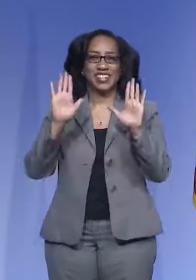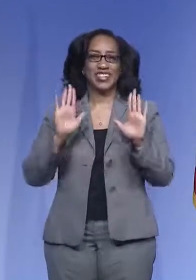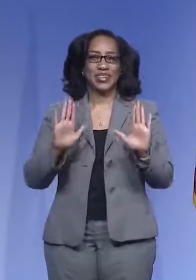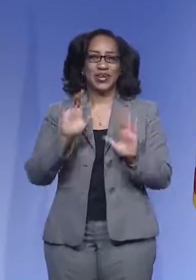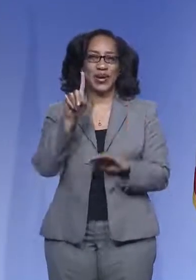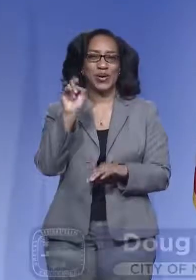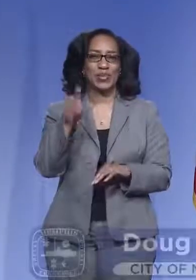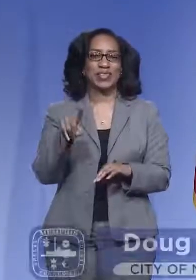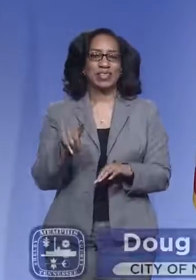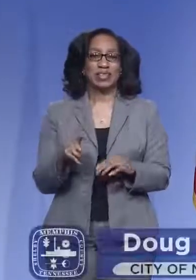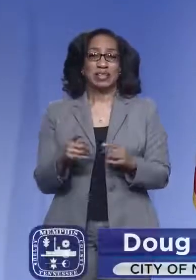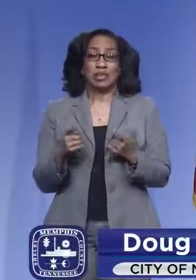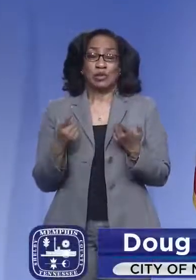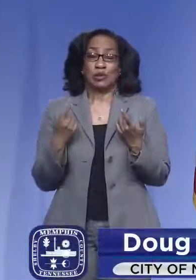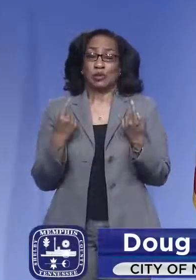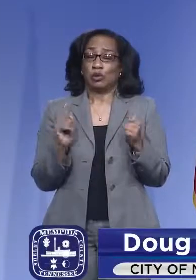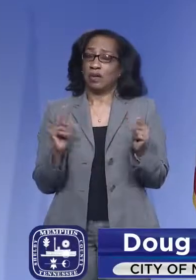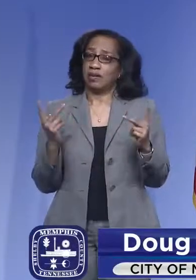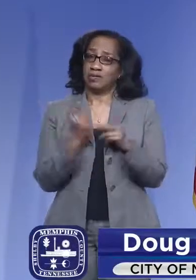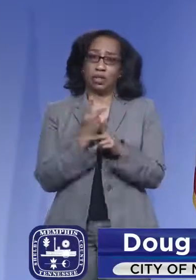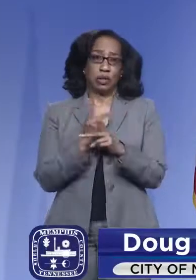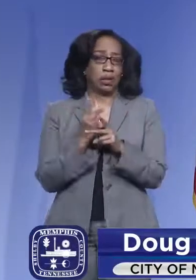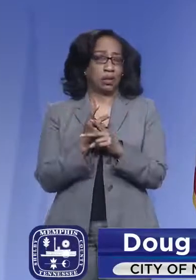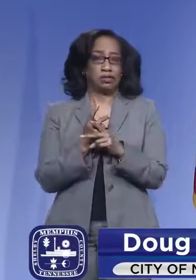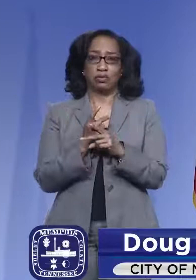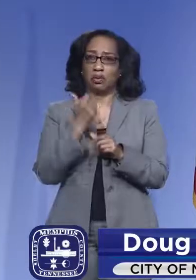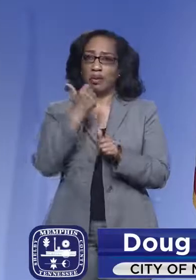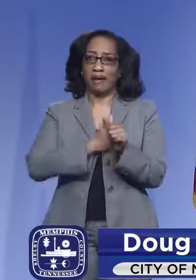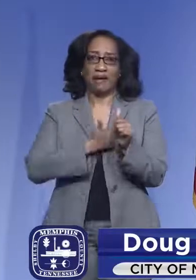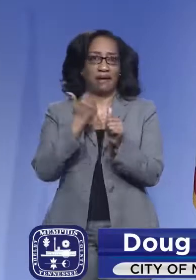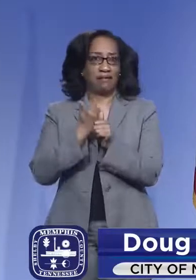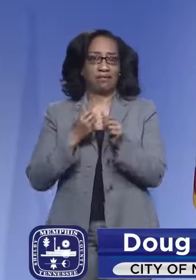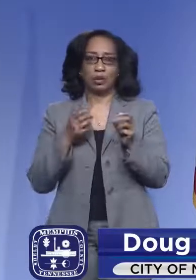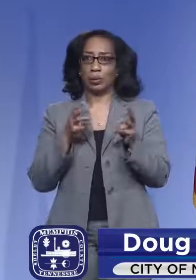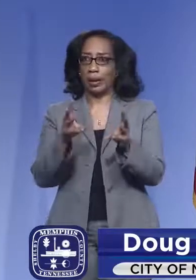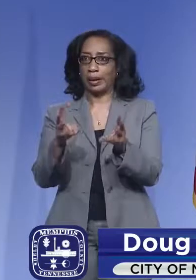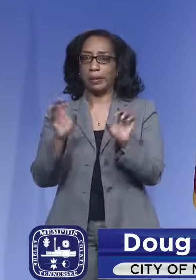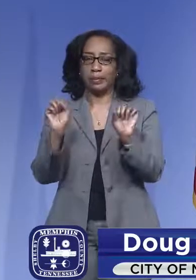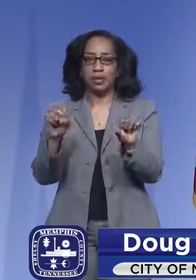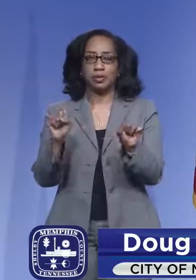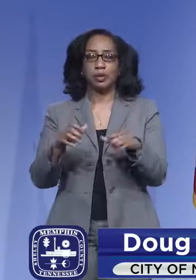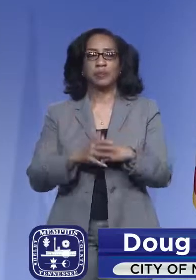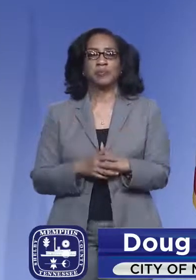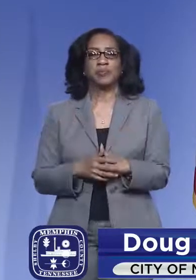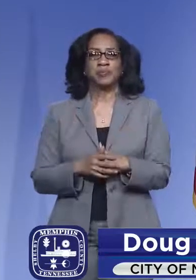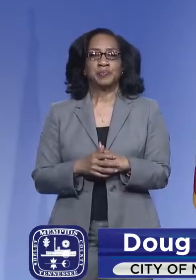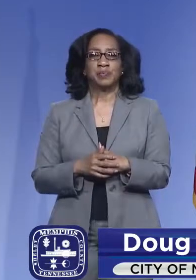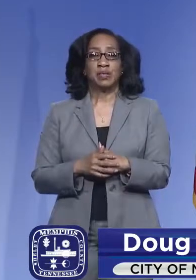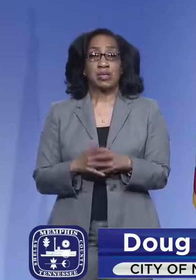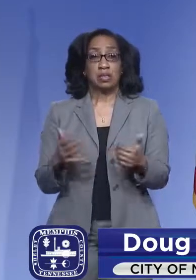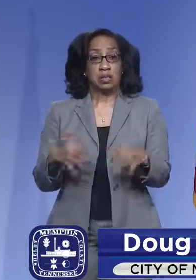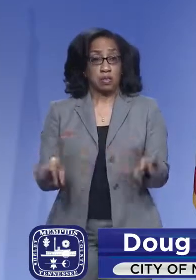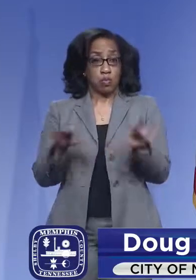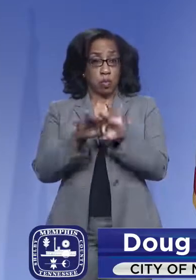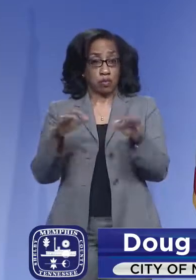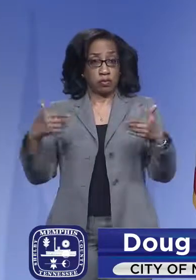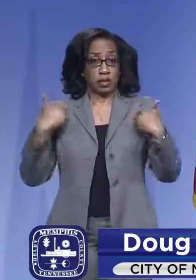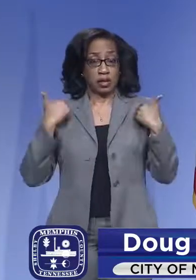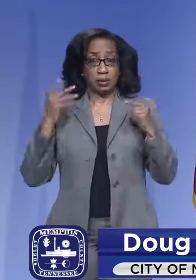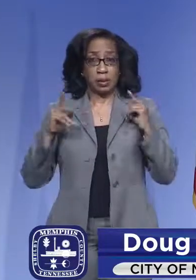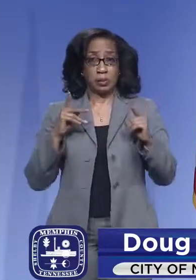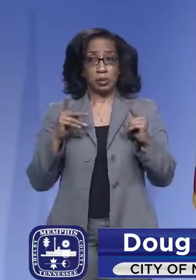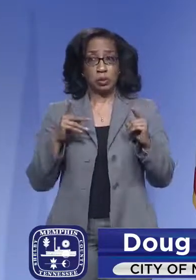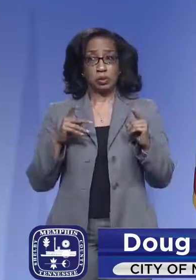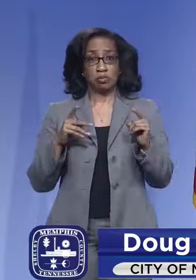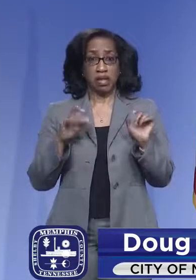are trying to attack this from every level. And it's important for, young people have shown that they can